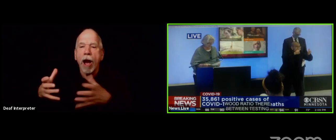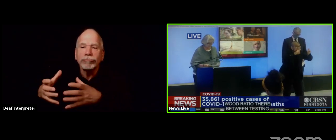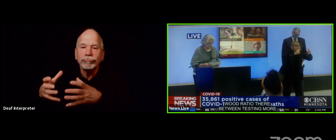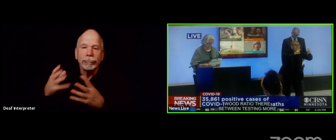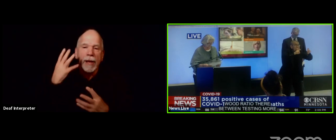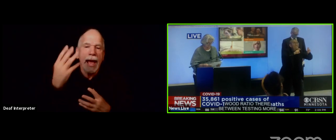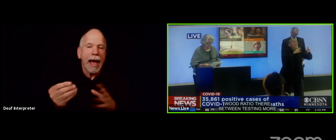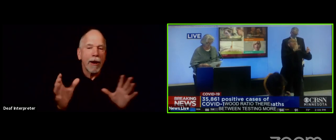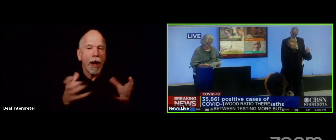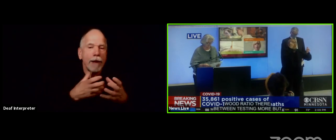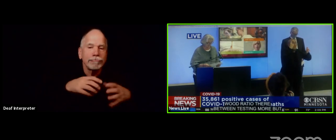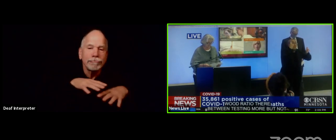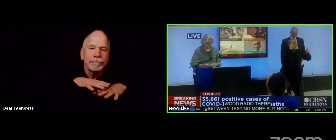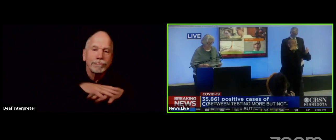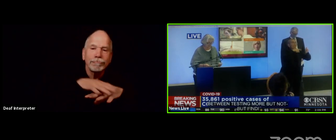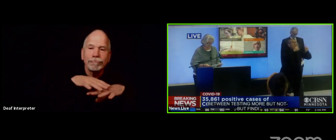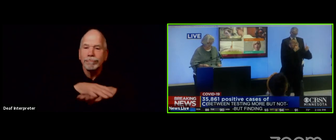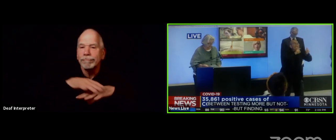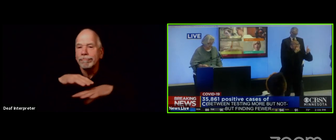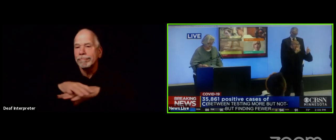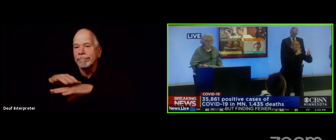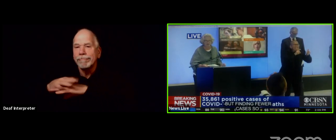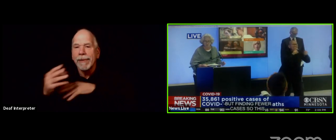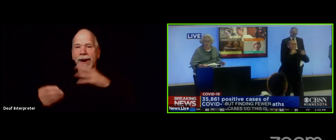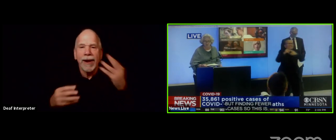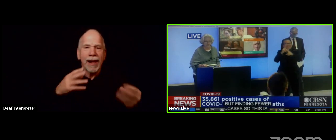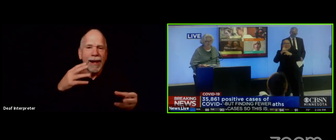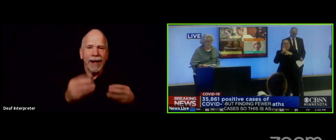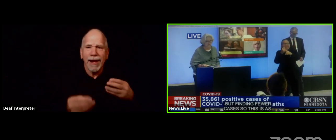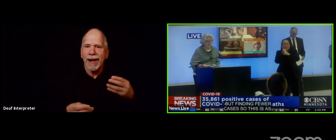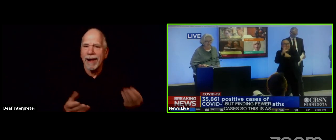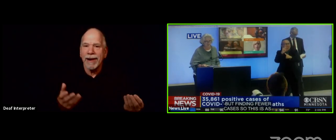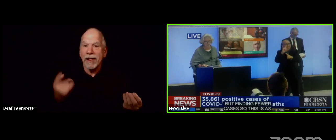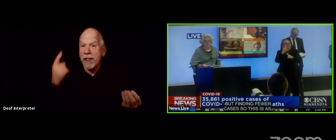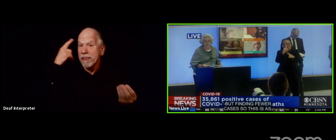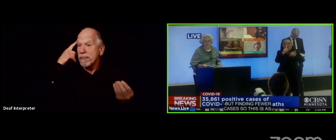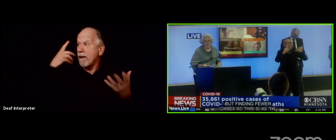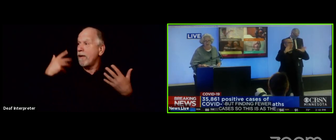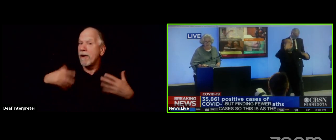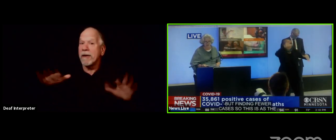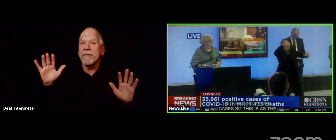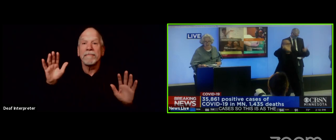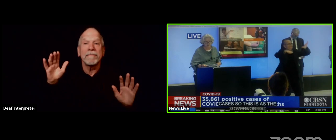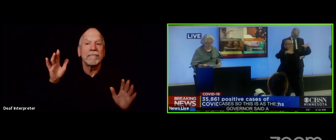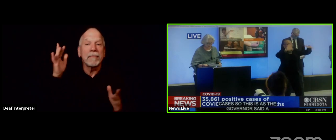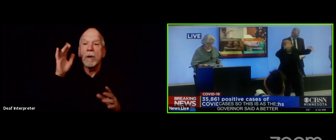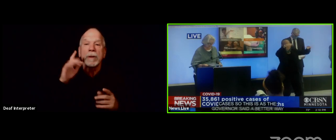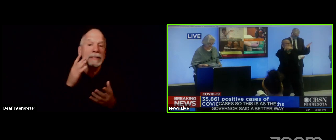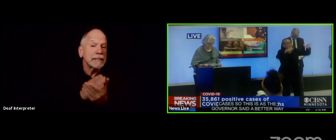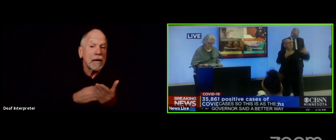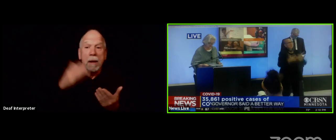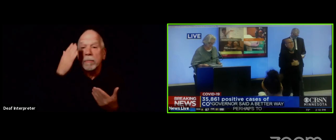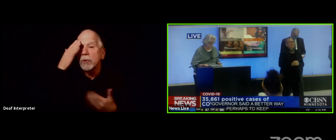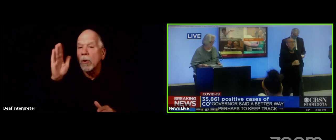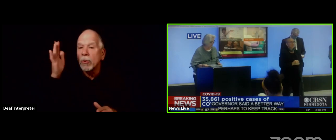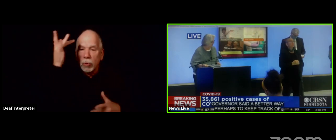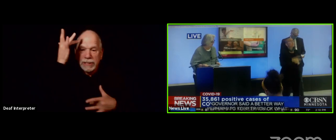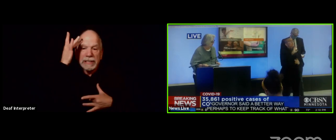So this is, as the governor said, a better way perhaps to keep track of what's going on than just looking at any one day in